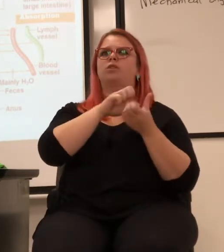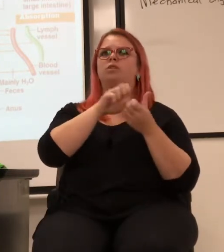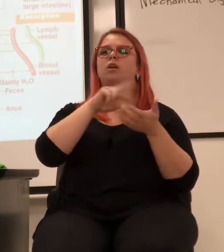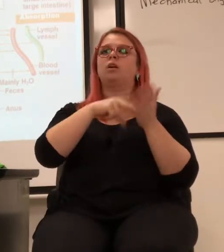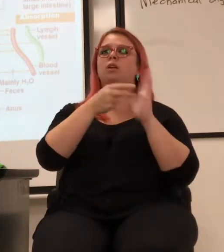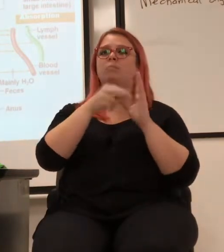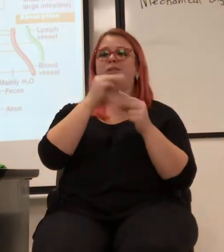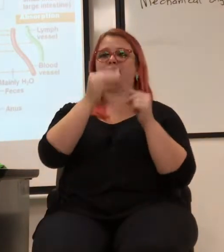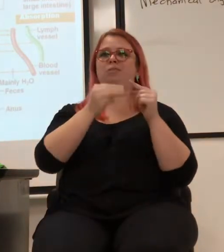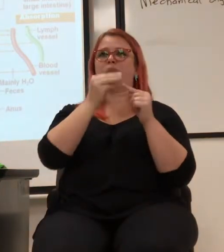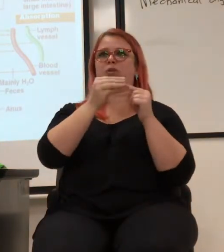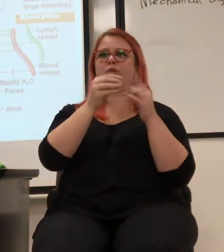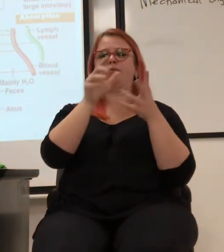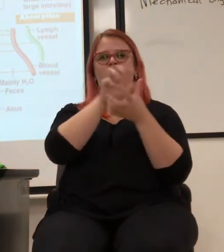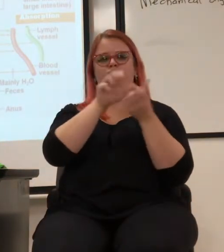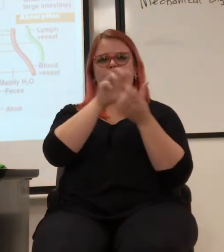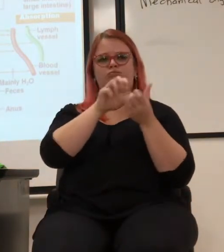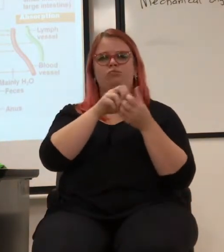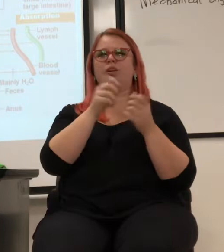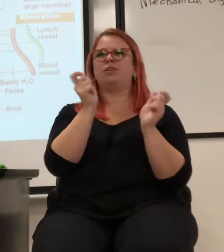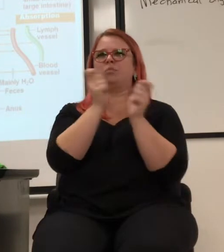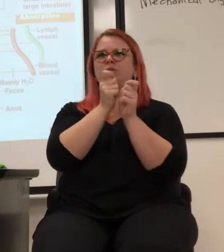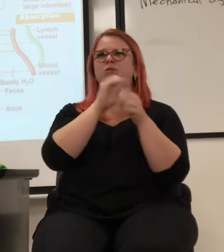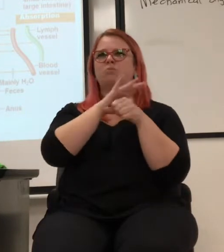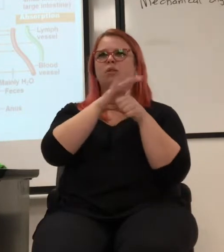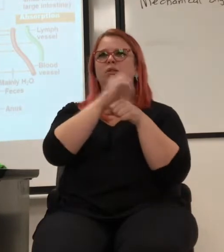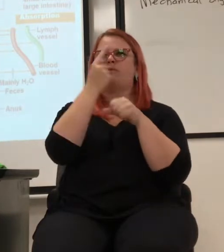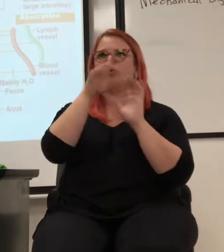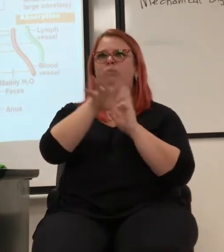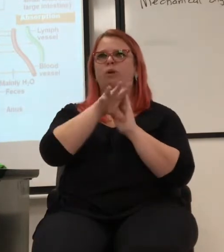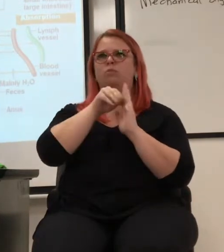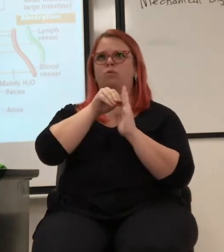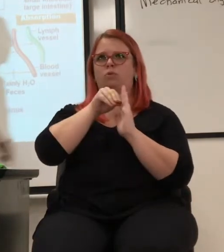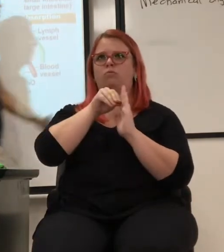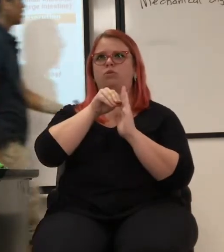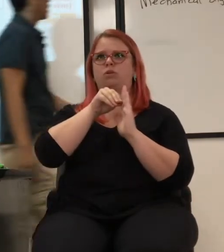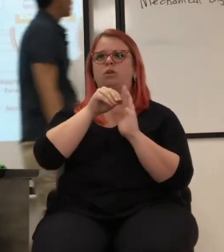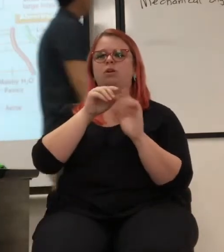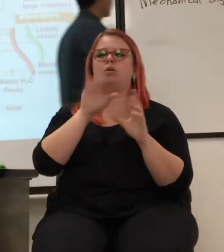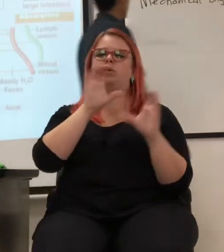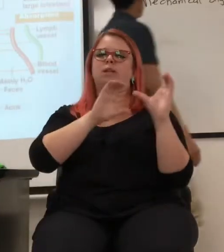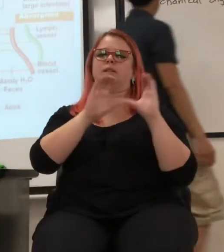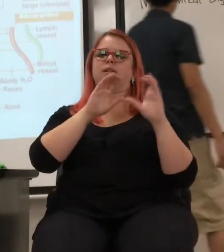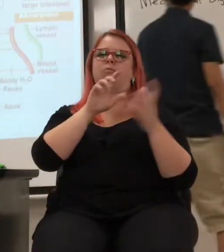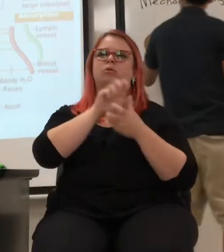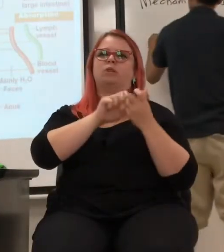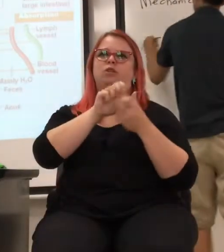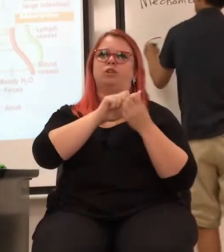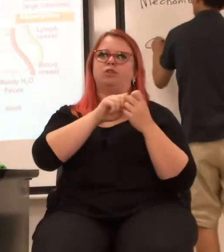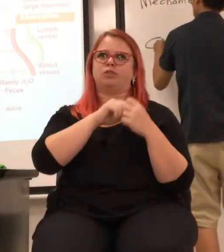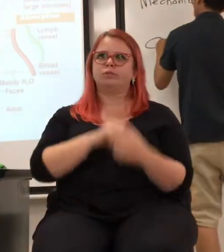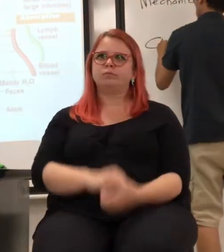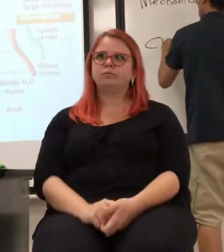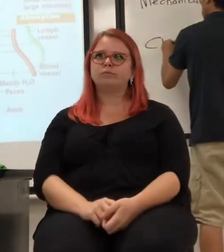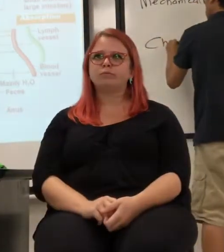enough for absorption. Okay, but you know, chemical digestion.